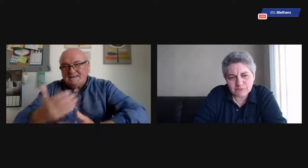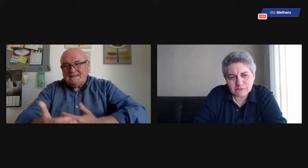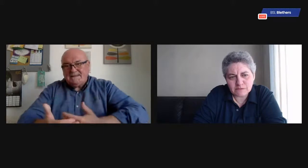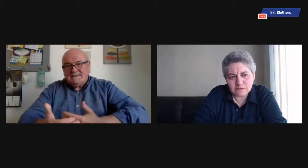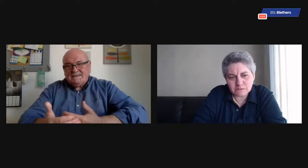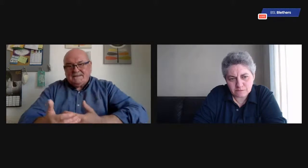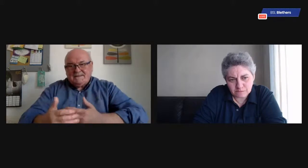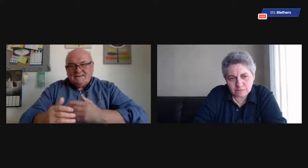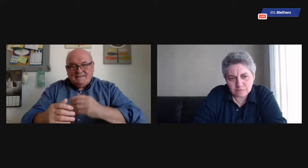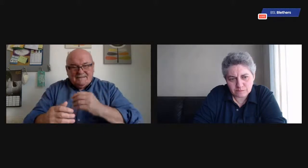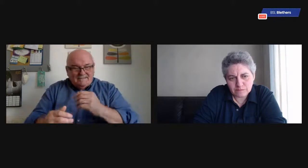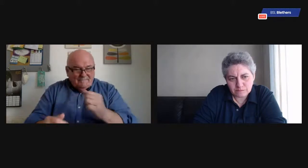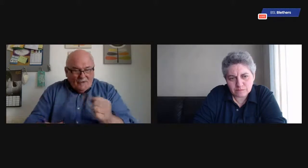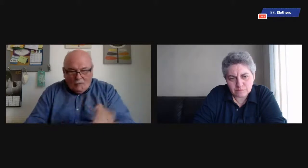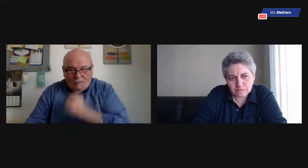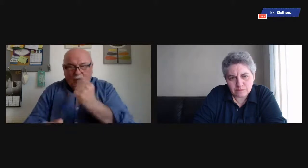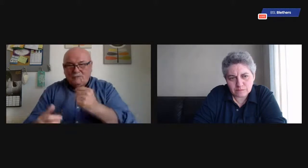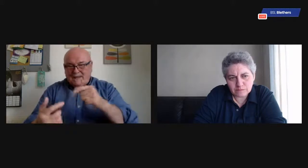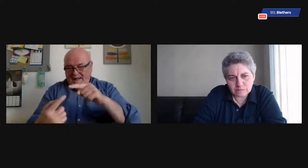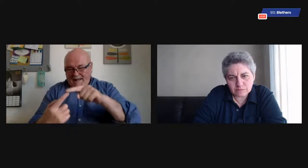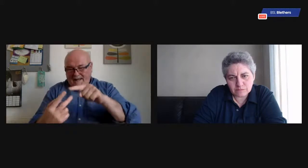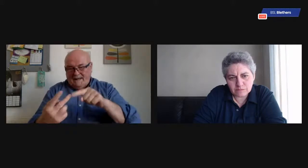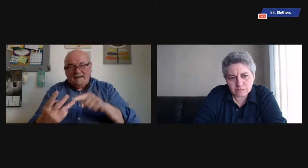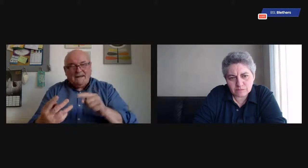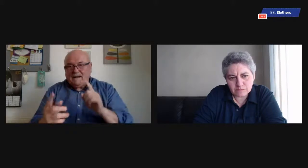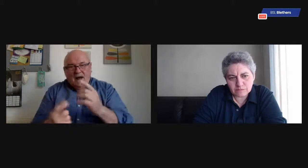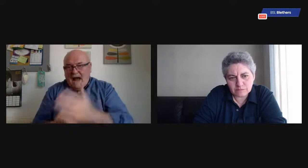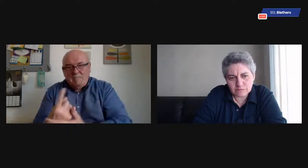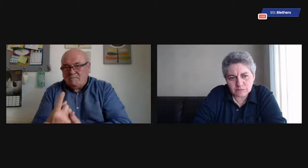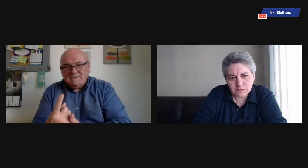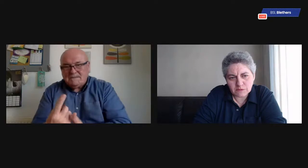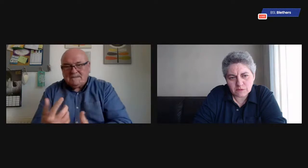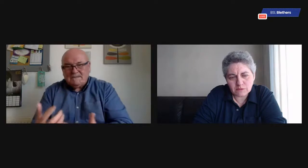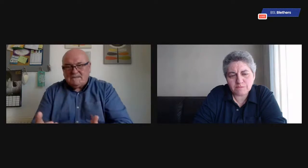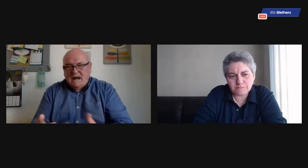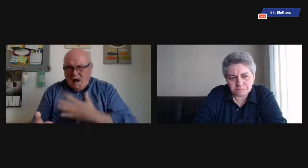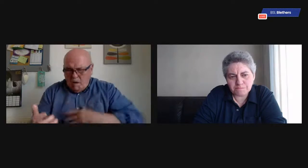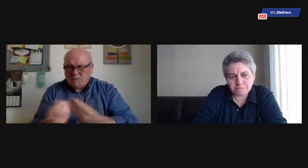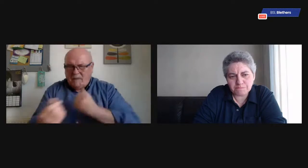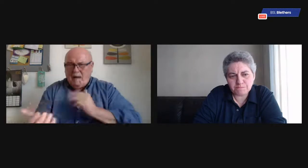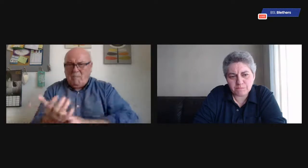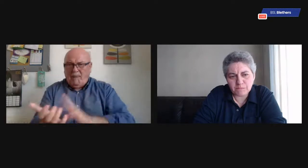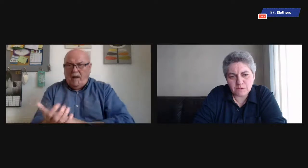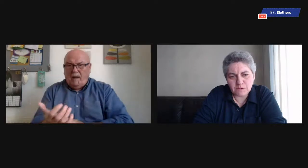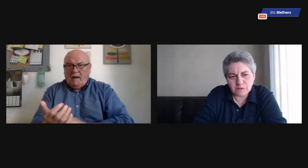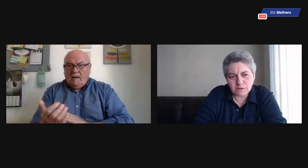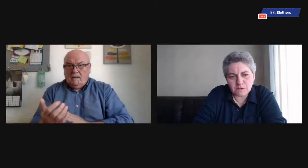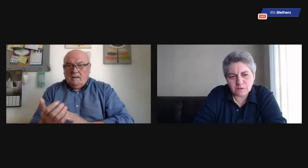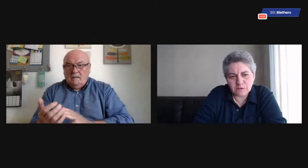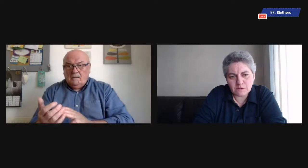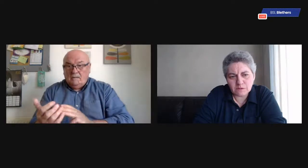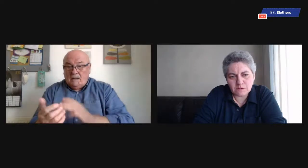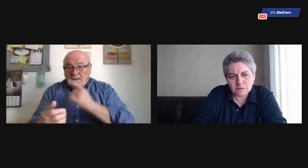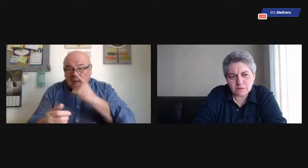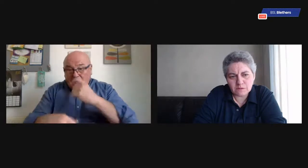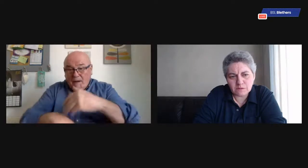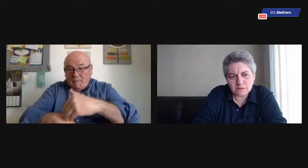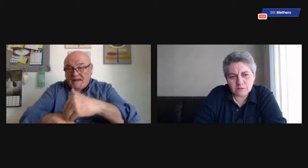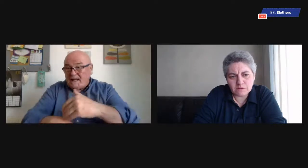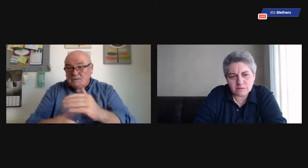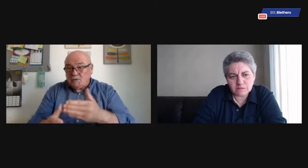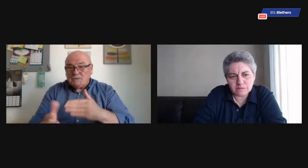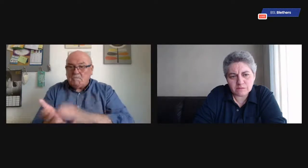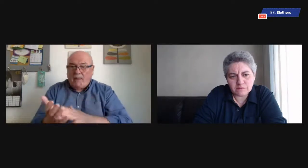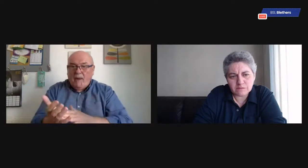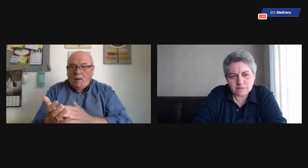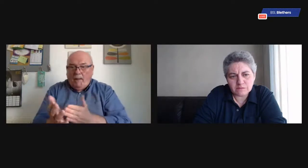can understand that, and I understand the reason, but the rules don't allow for it, unfortunately. So that it can't happen. So maybe somebody, I want to be with my